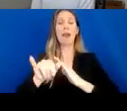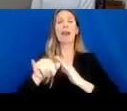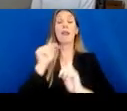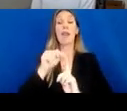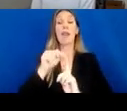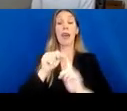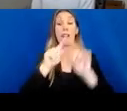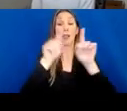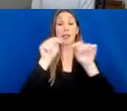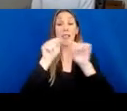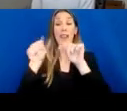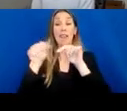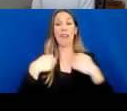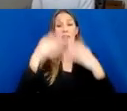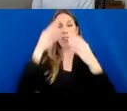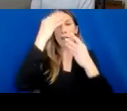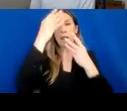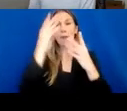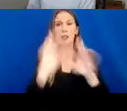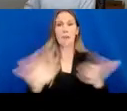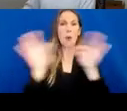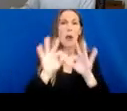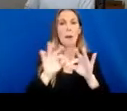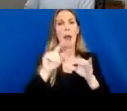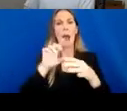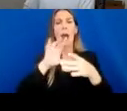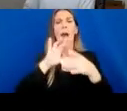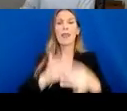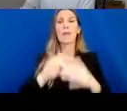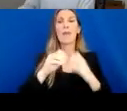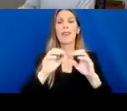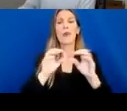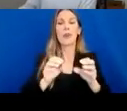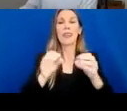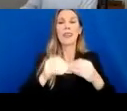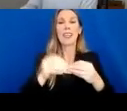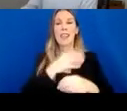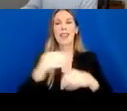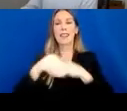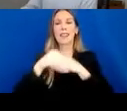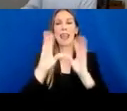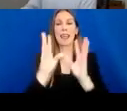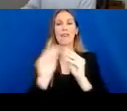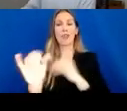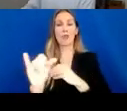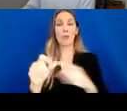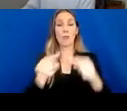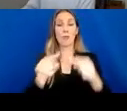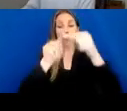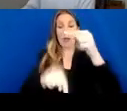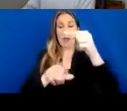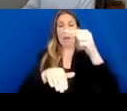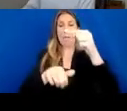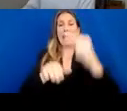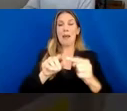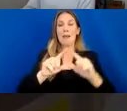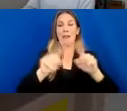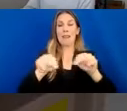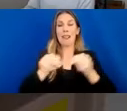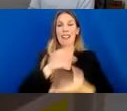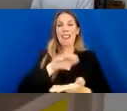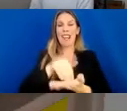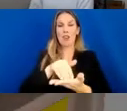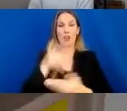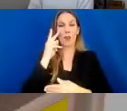the association as a whole or specifically the conference. The bottom center tile will allow you to